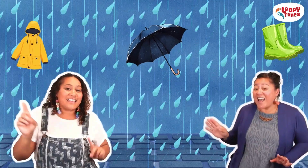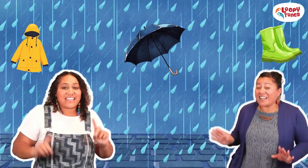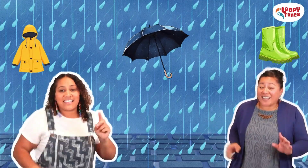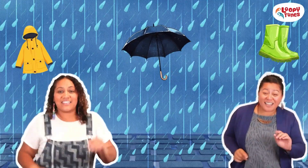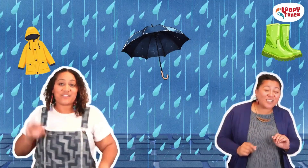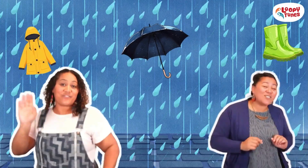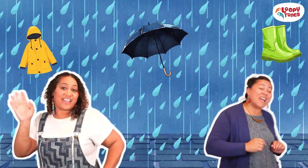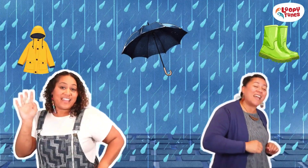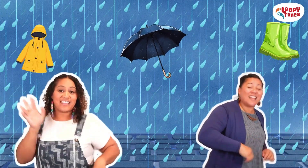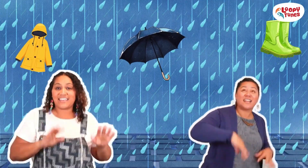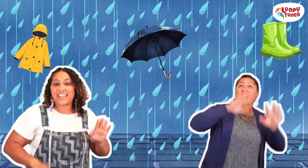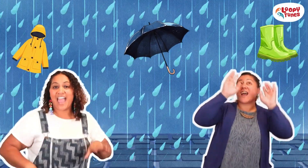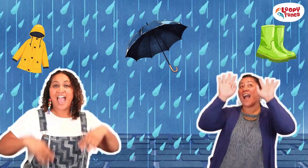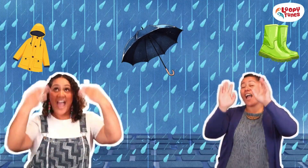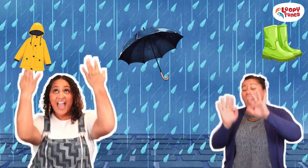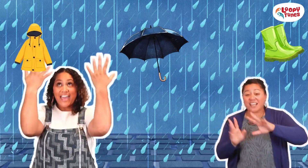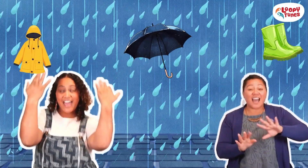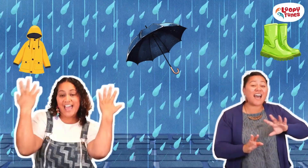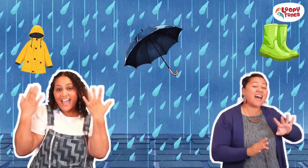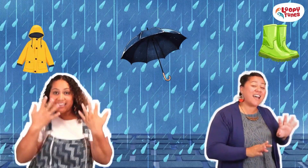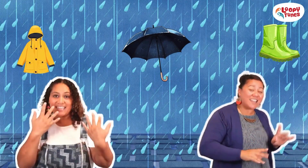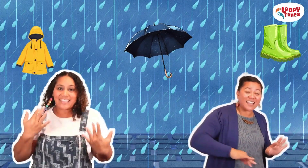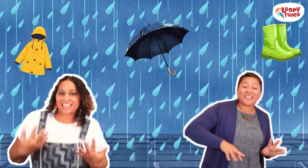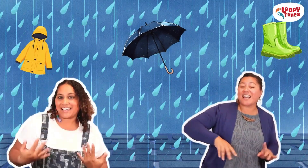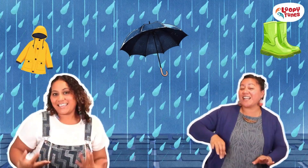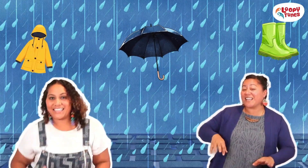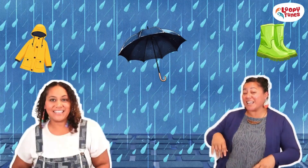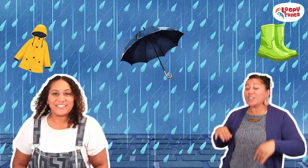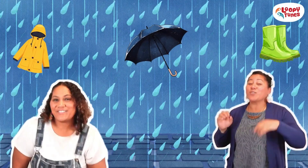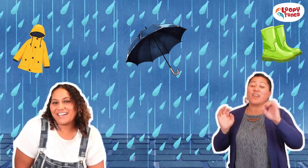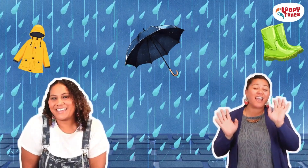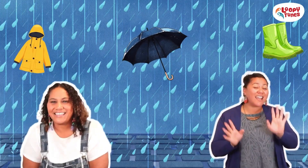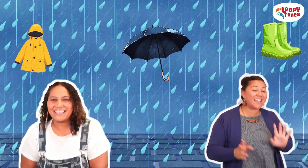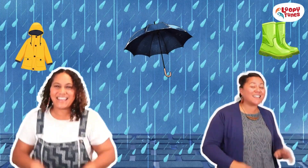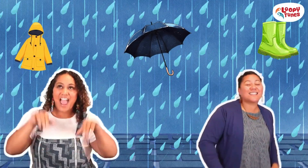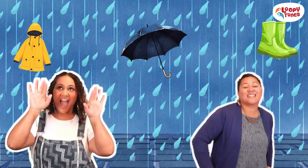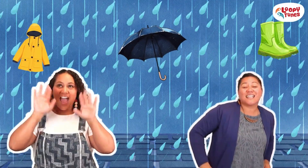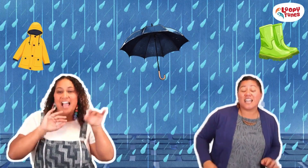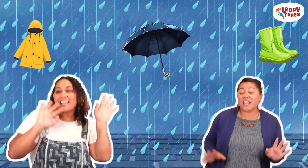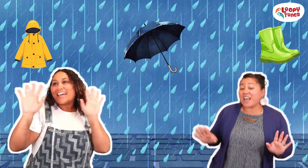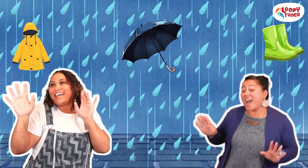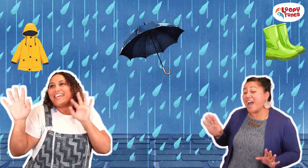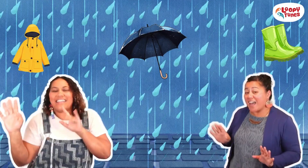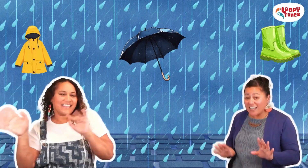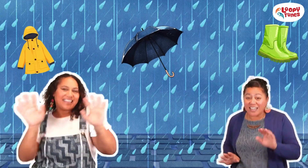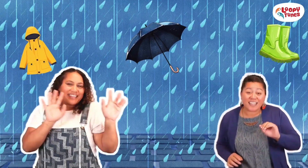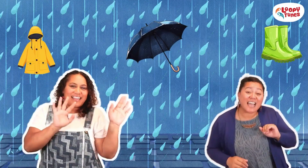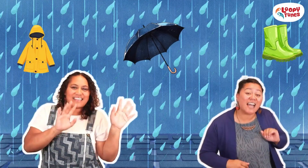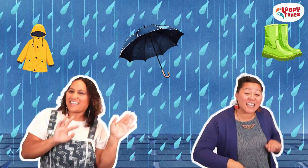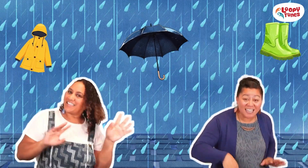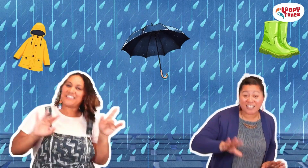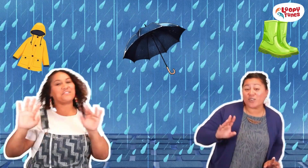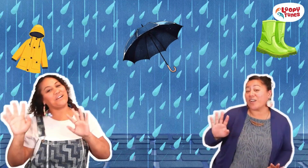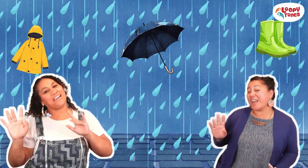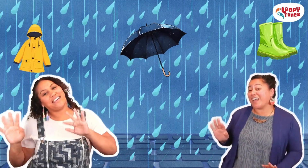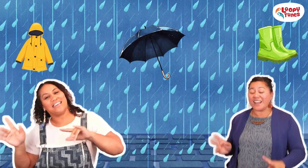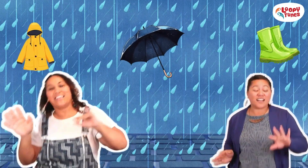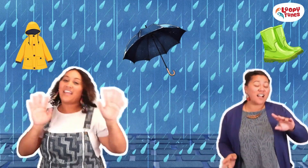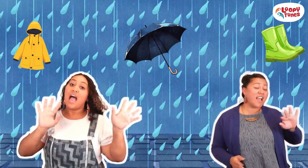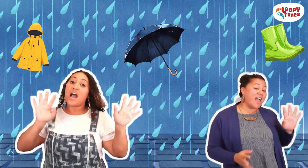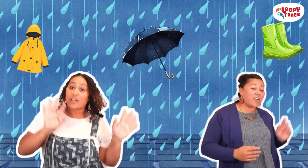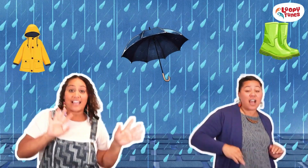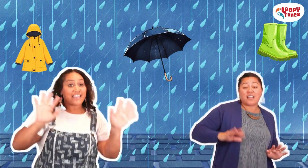Kani kani in the rain. Kani kani in the rain. Kani kani in the